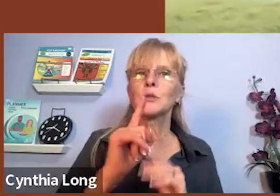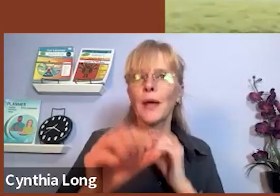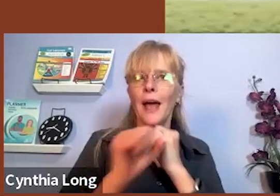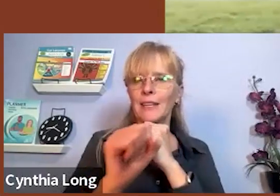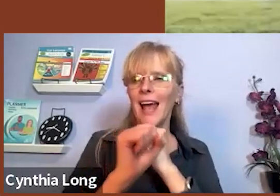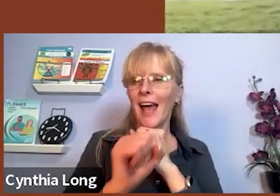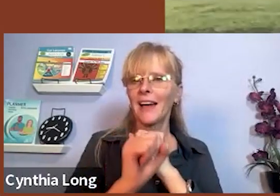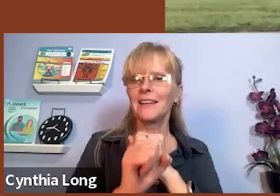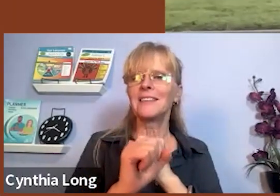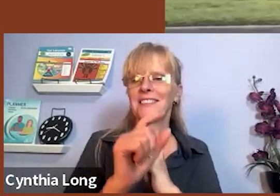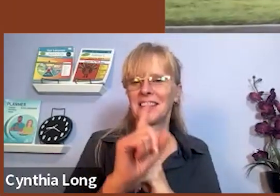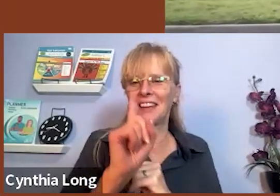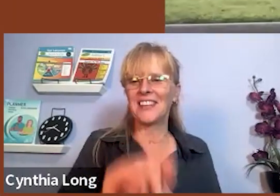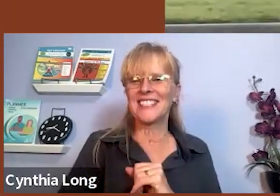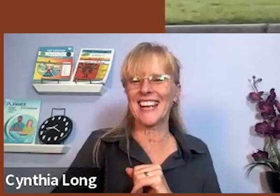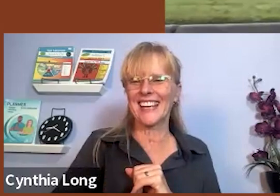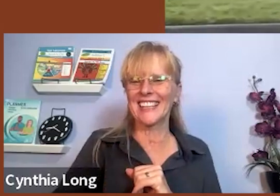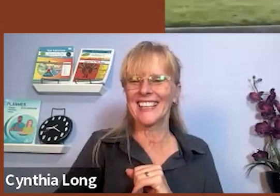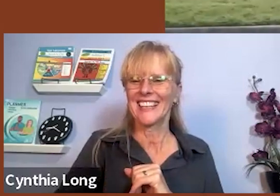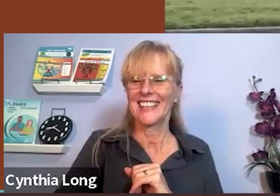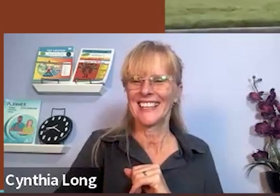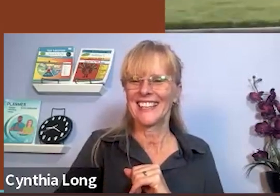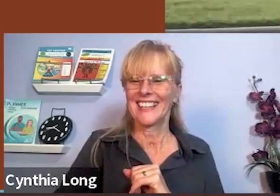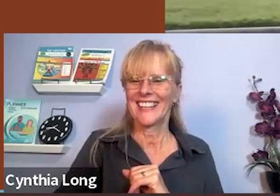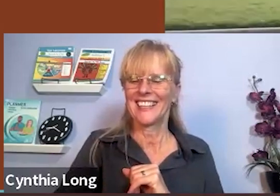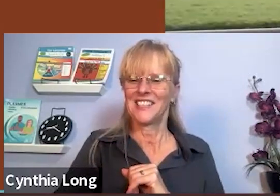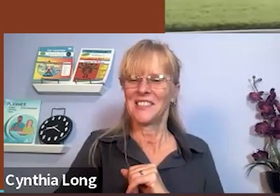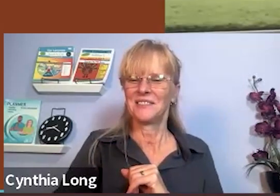Of course, we haven't asked. Give me a second.